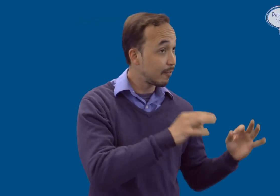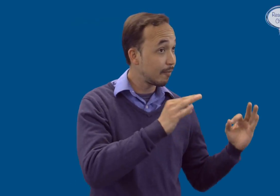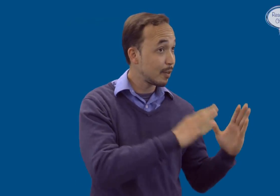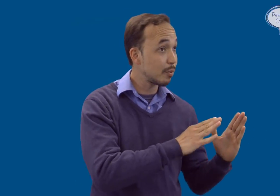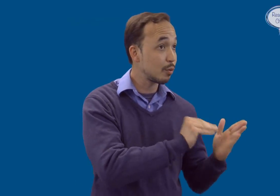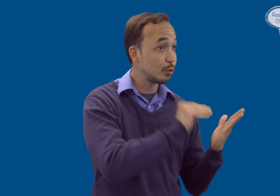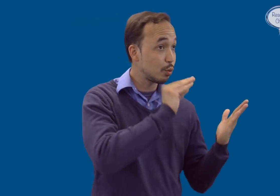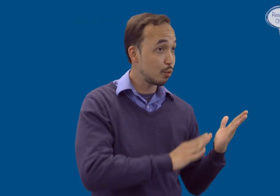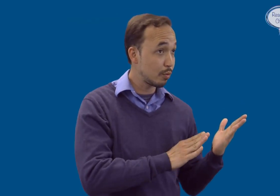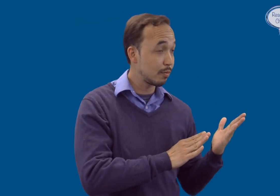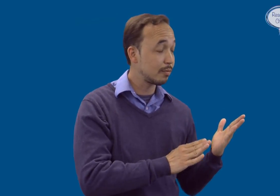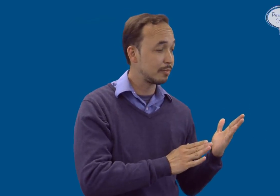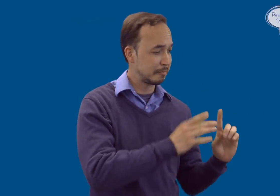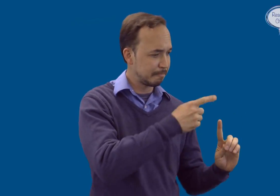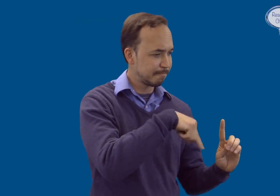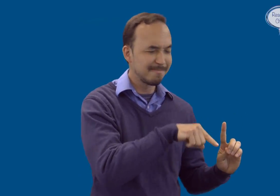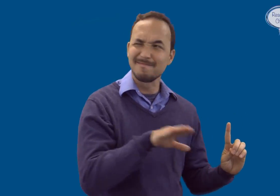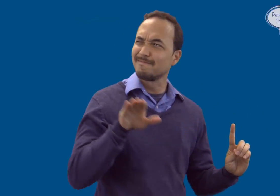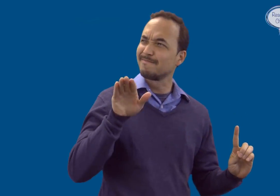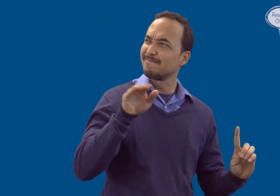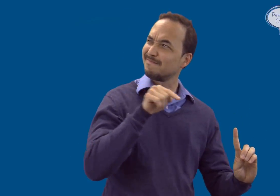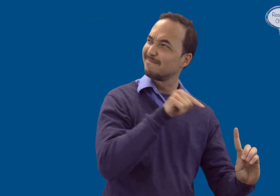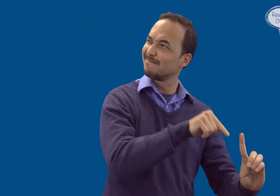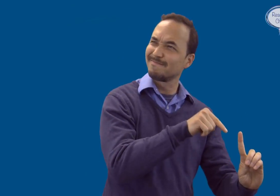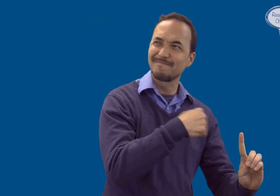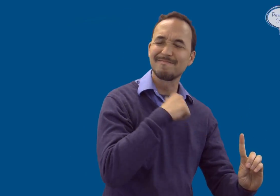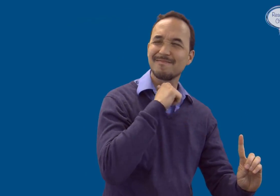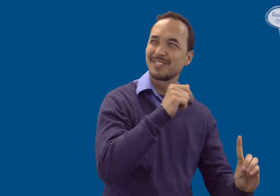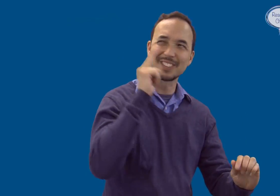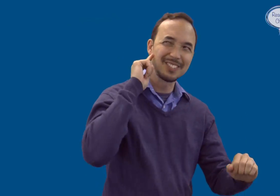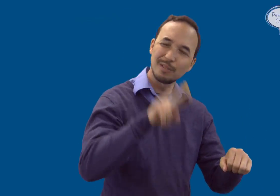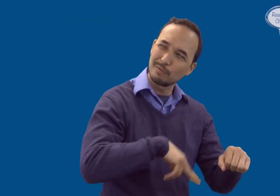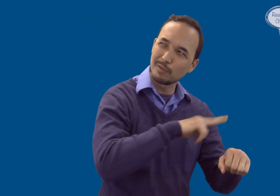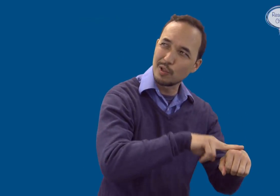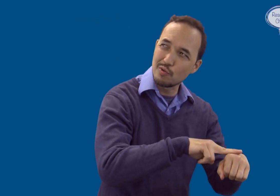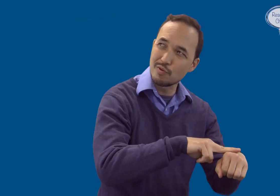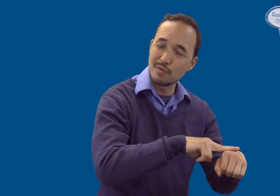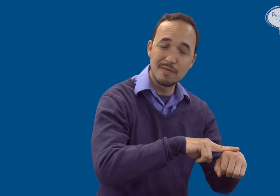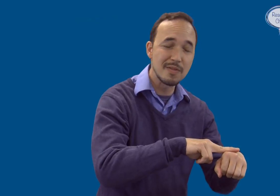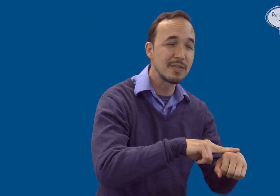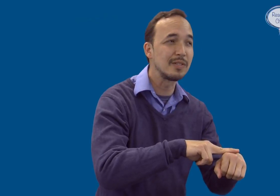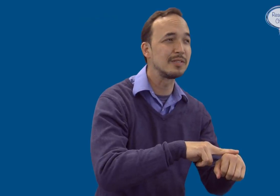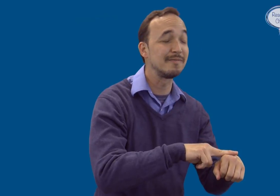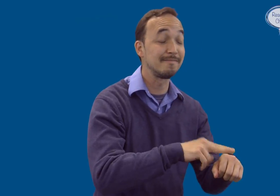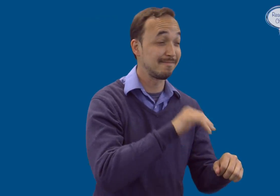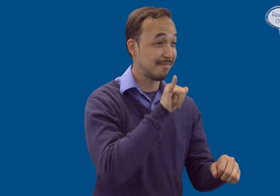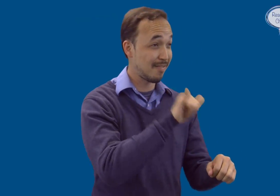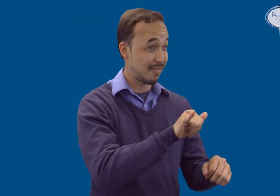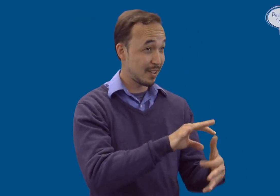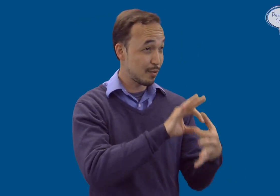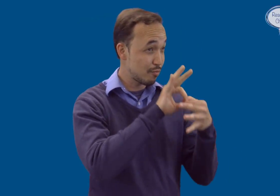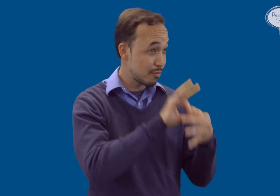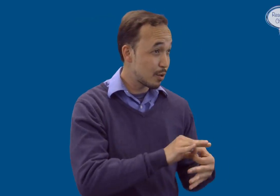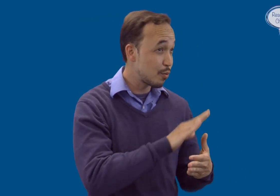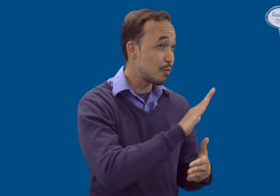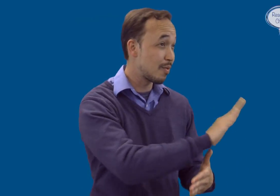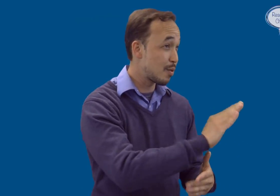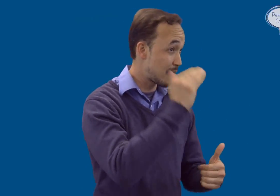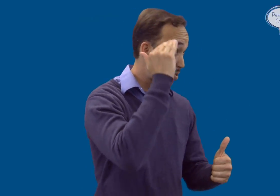when I sat down to do feedback with students, there were times when they would indicate that they did not sound natural. Now, this was